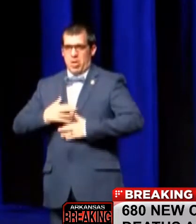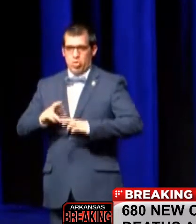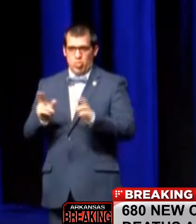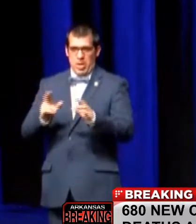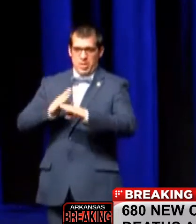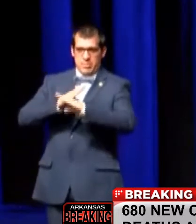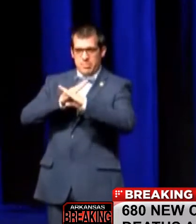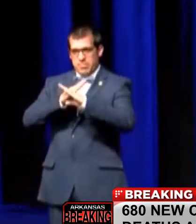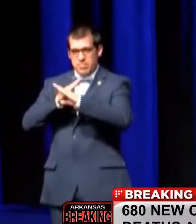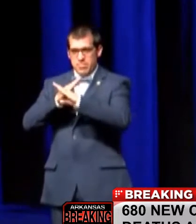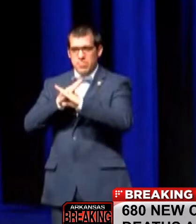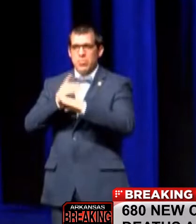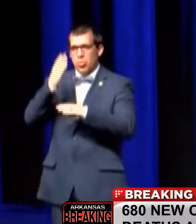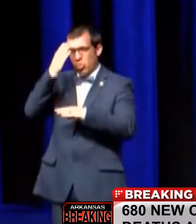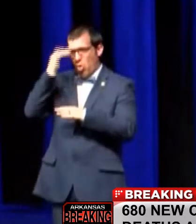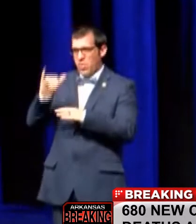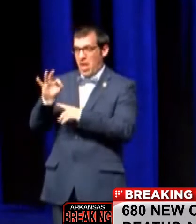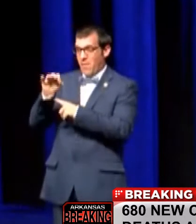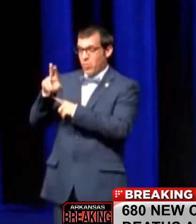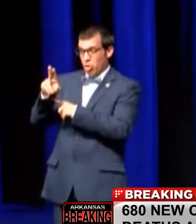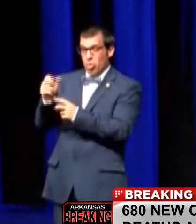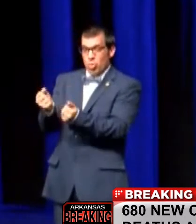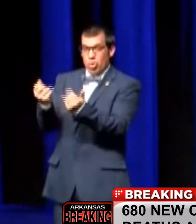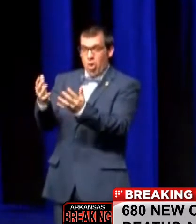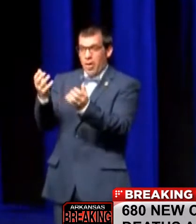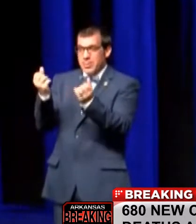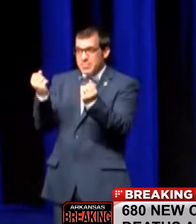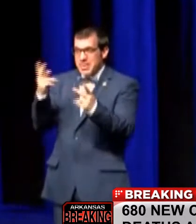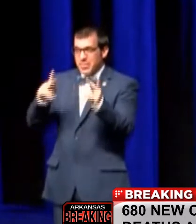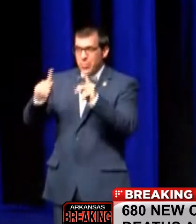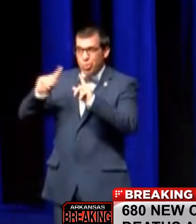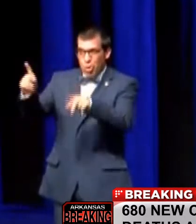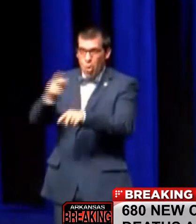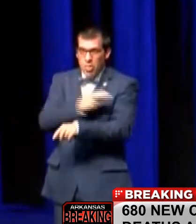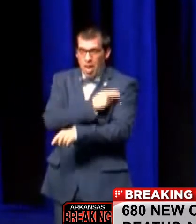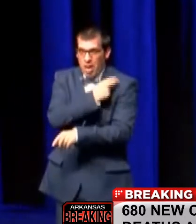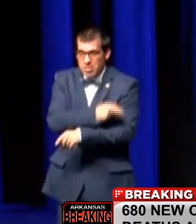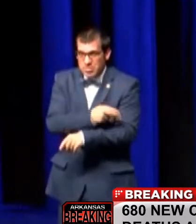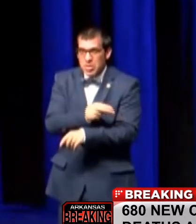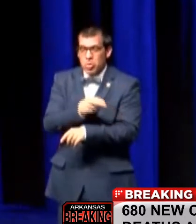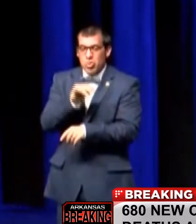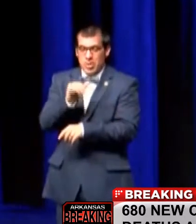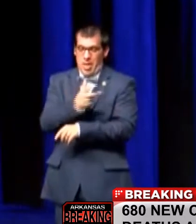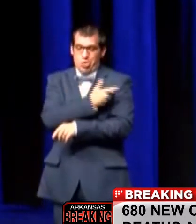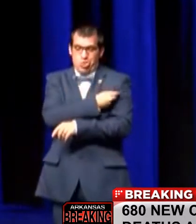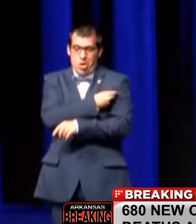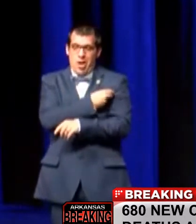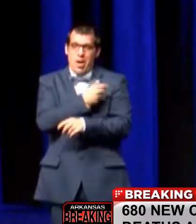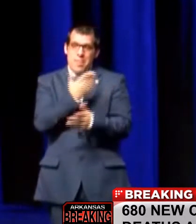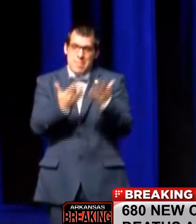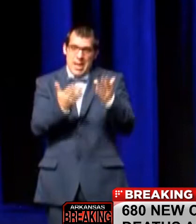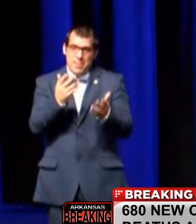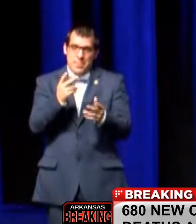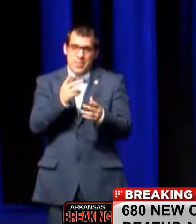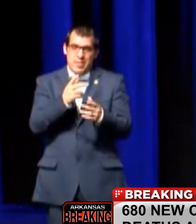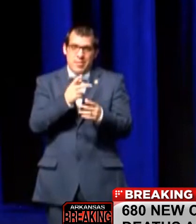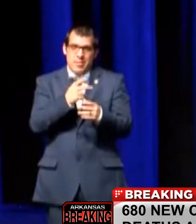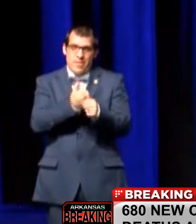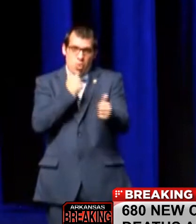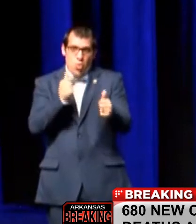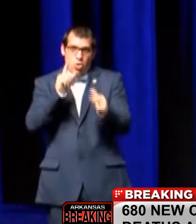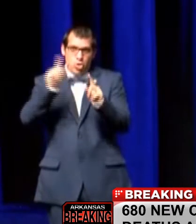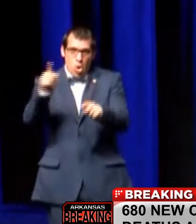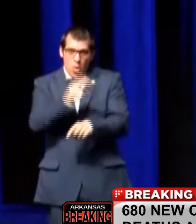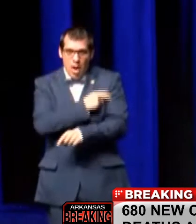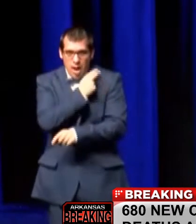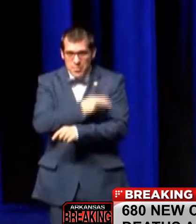of hospitalizations, and the shot can do a lot to keep people out of the hospital. And that is exactly what we need